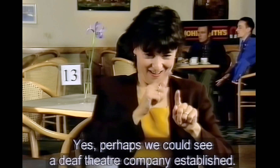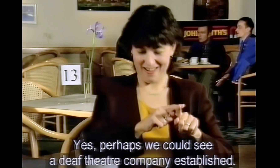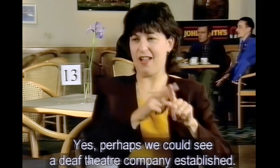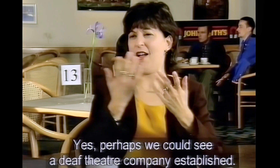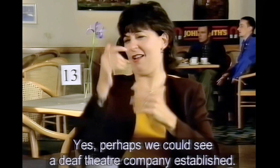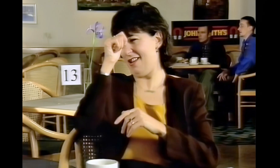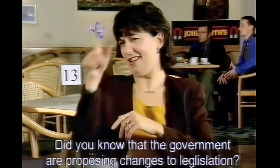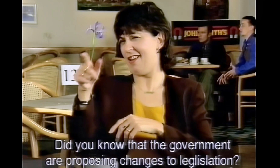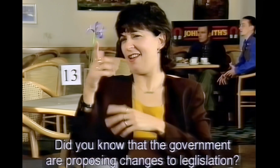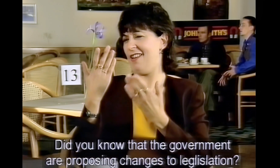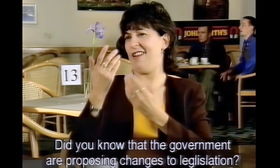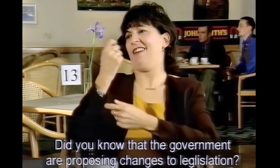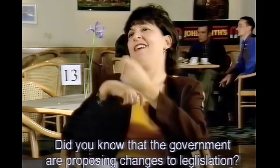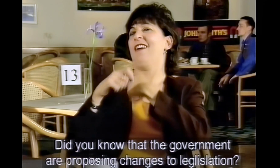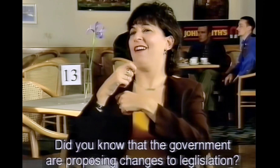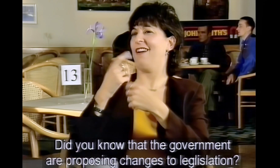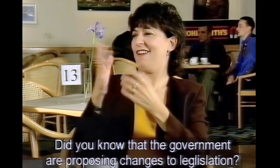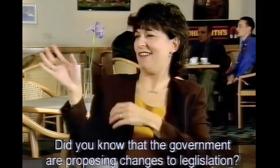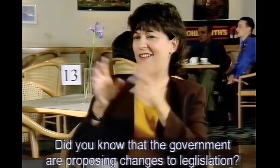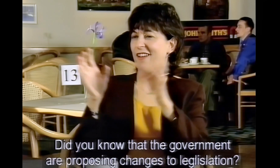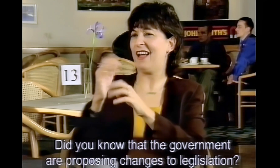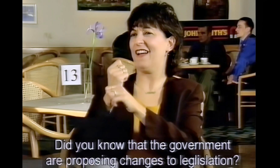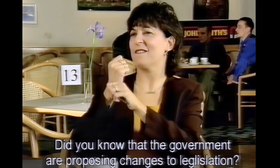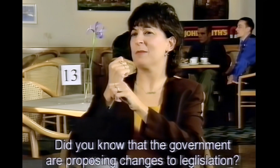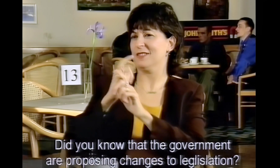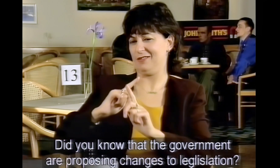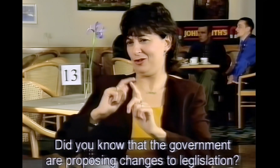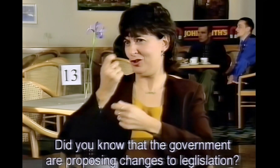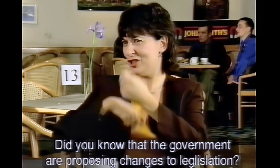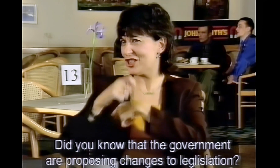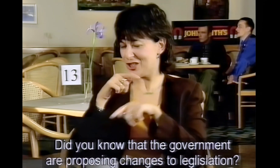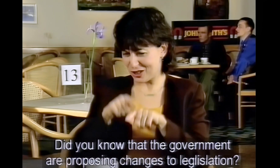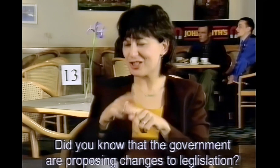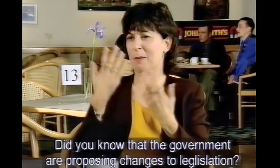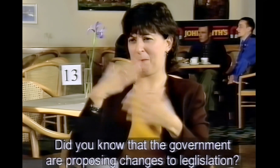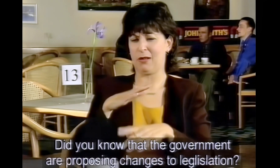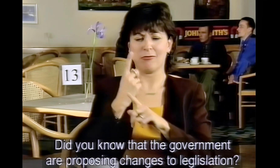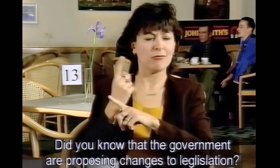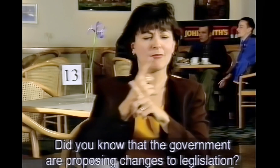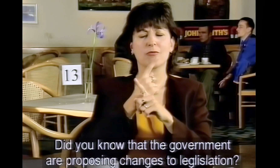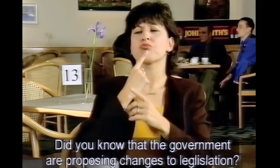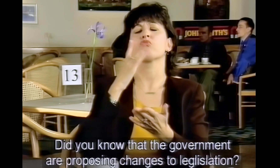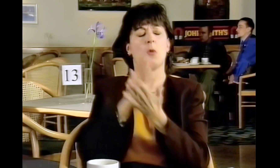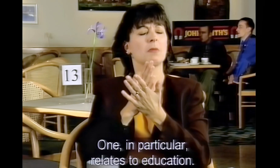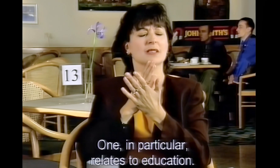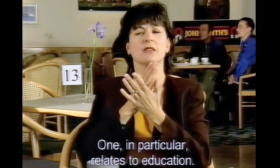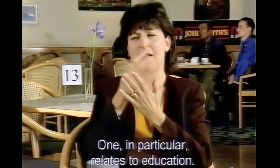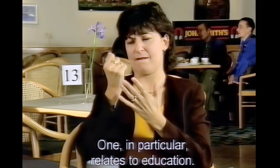established. Did you know that the government are proposing a number of changes to legislation? One